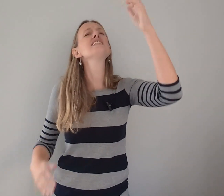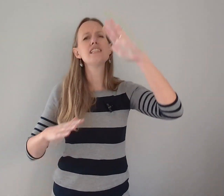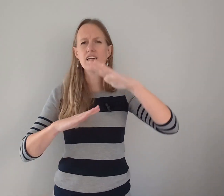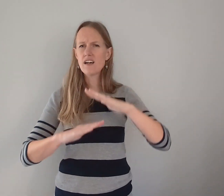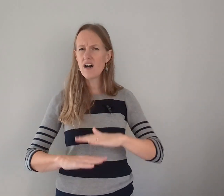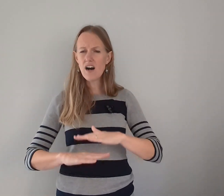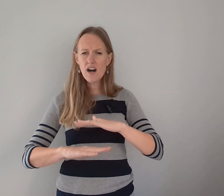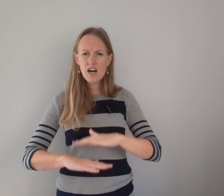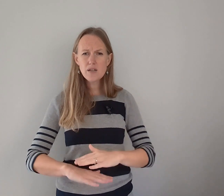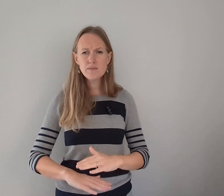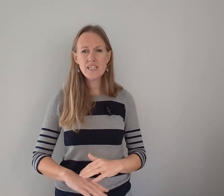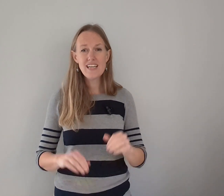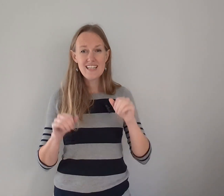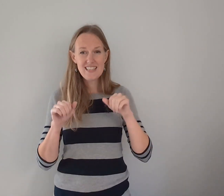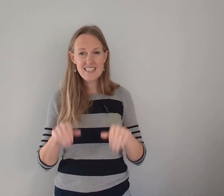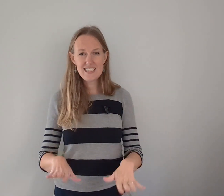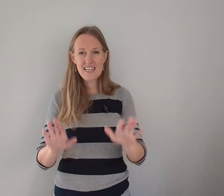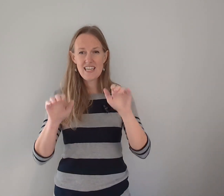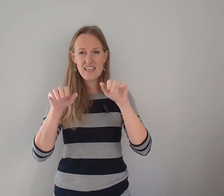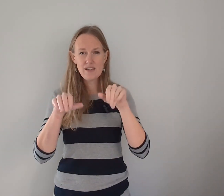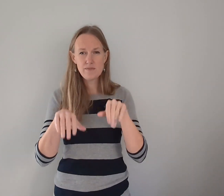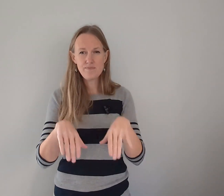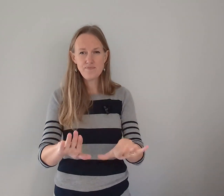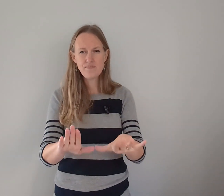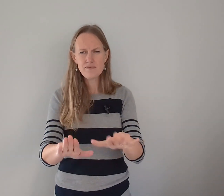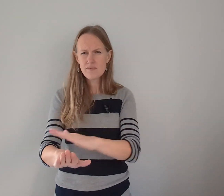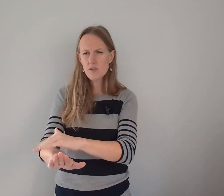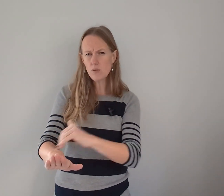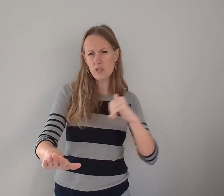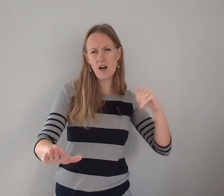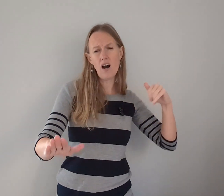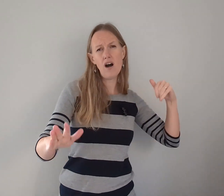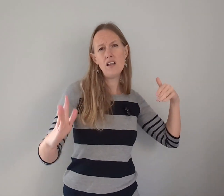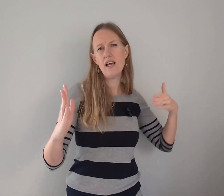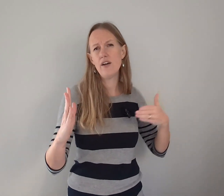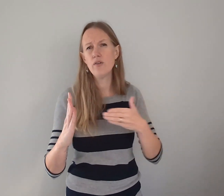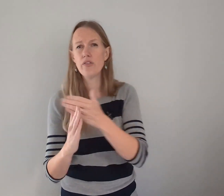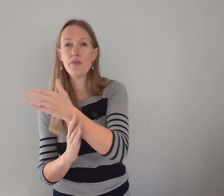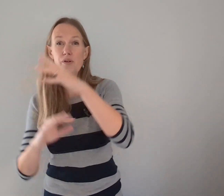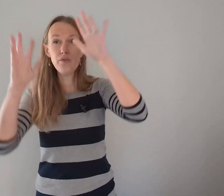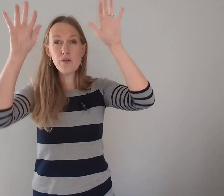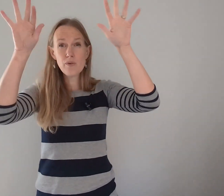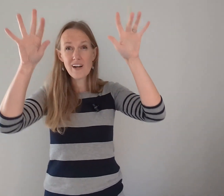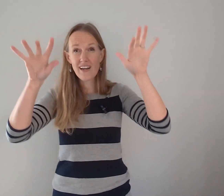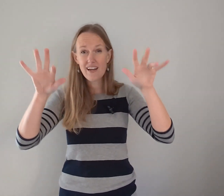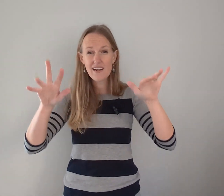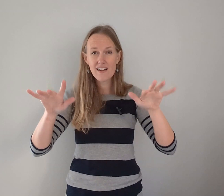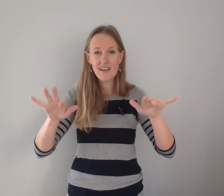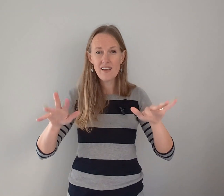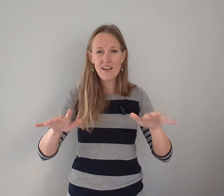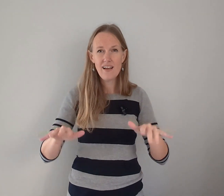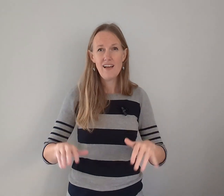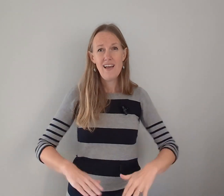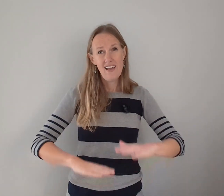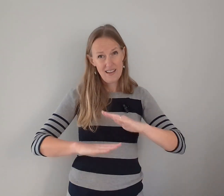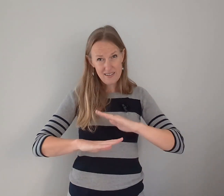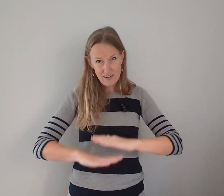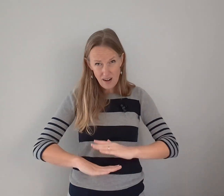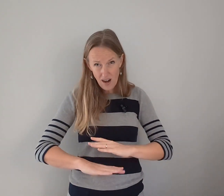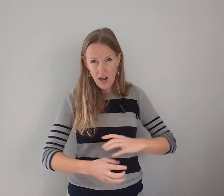that calmed the sea would call out through the rain and calm